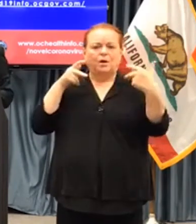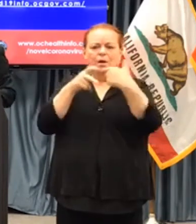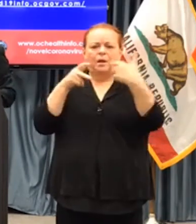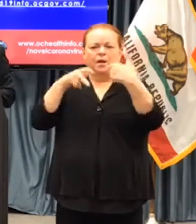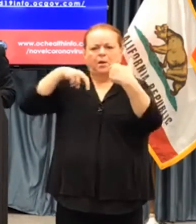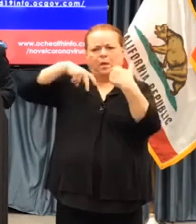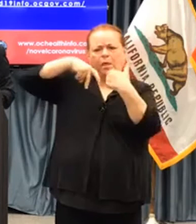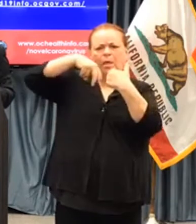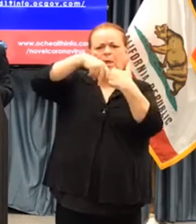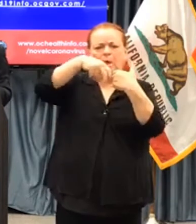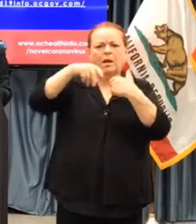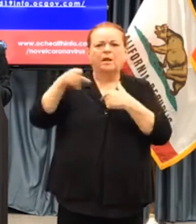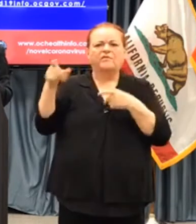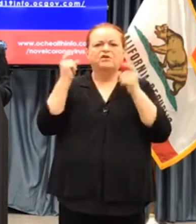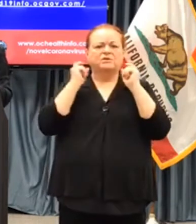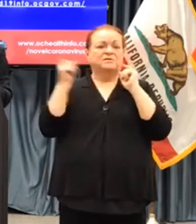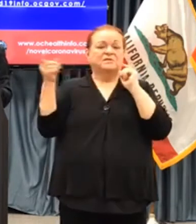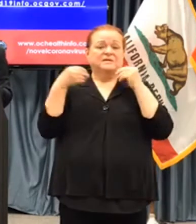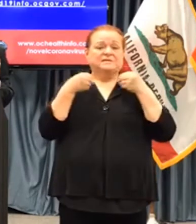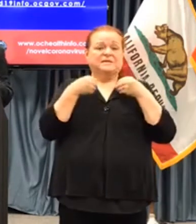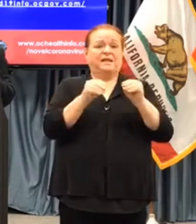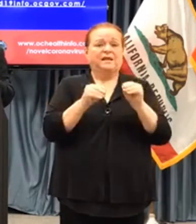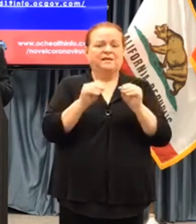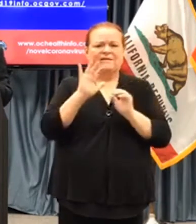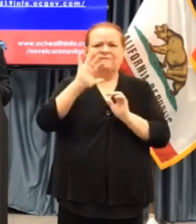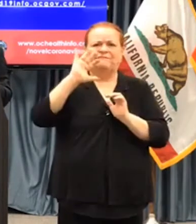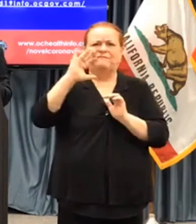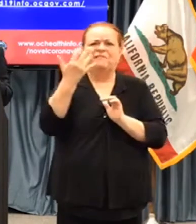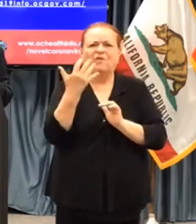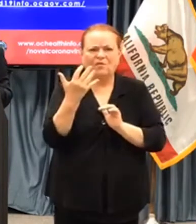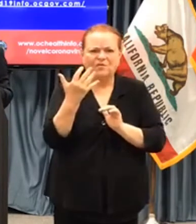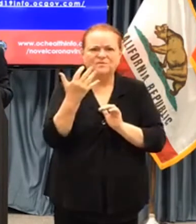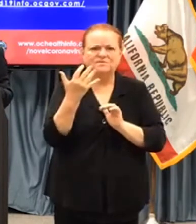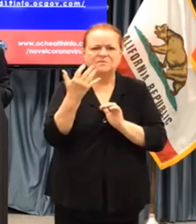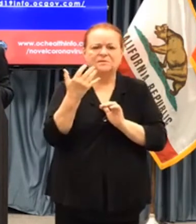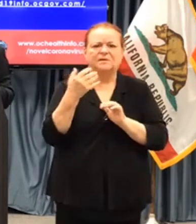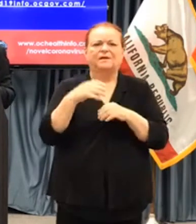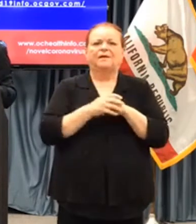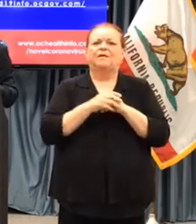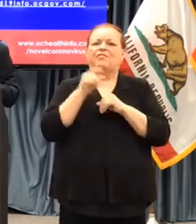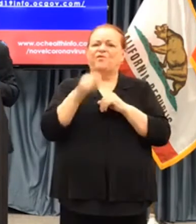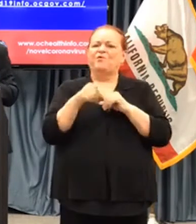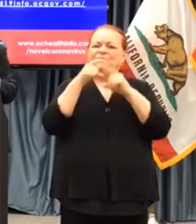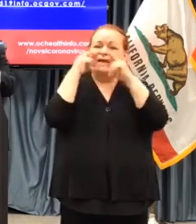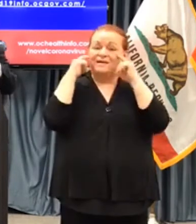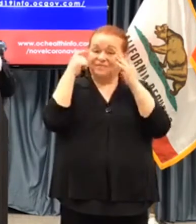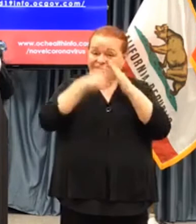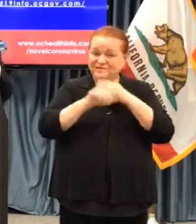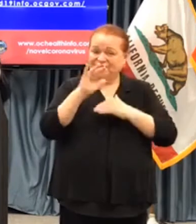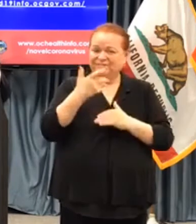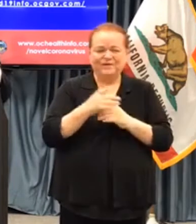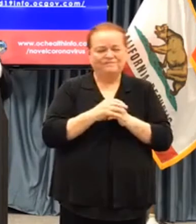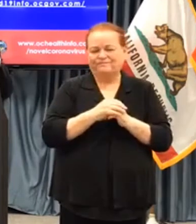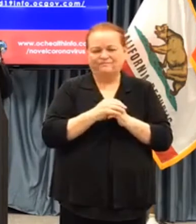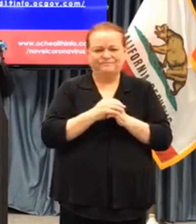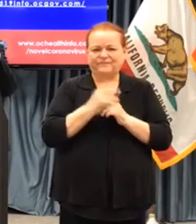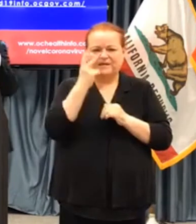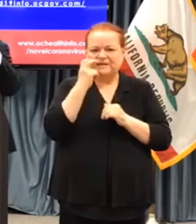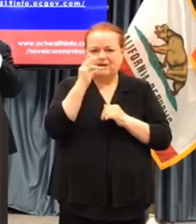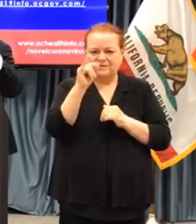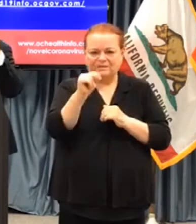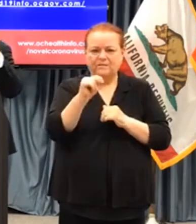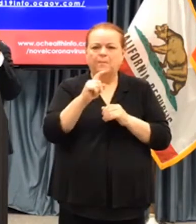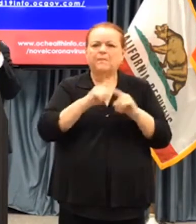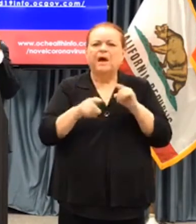cost $5, but those people, I'm going to guess, have never been in that business before. If a person is selling a commodity and have